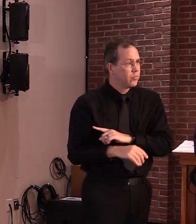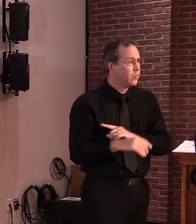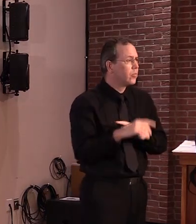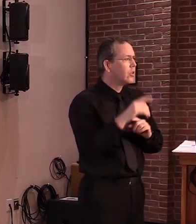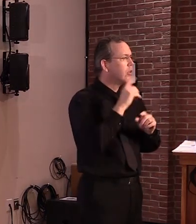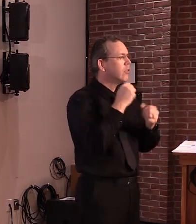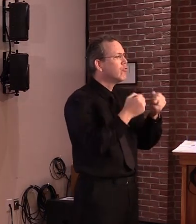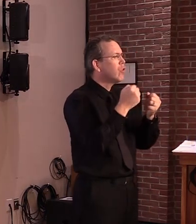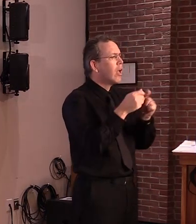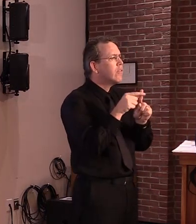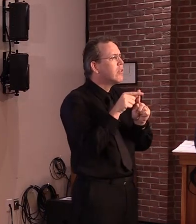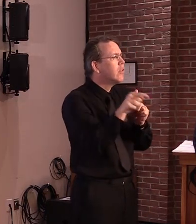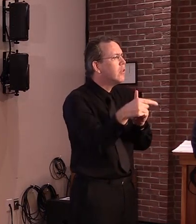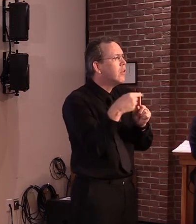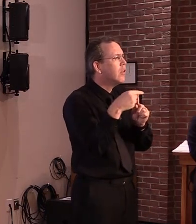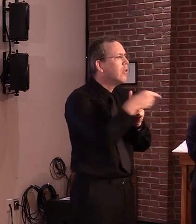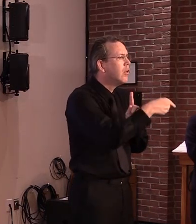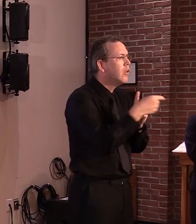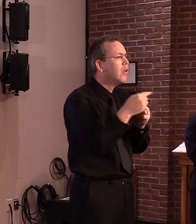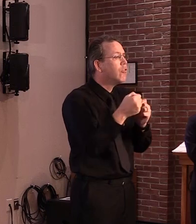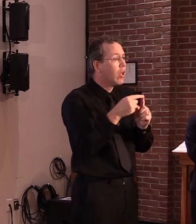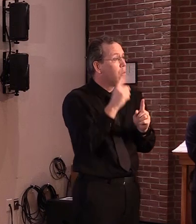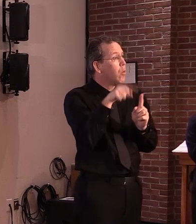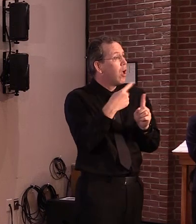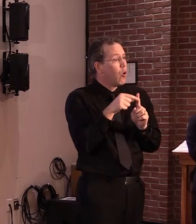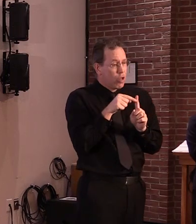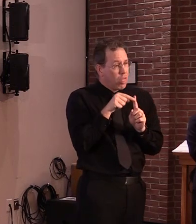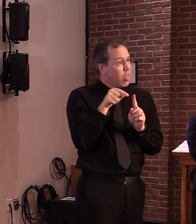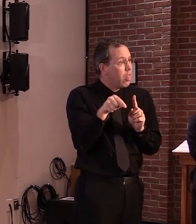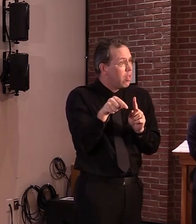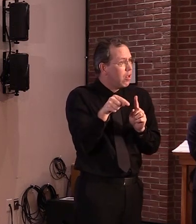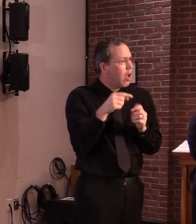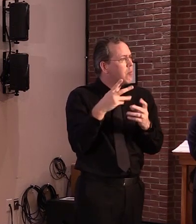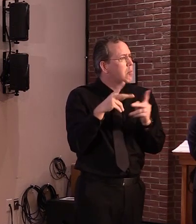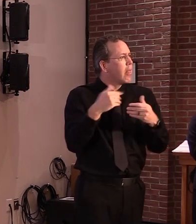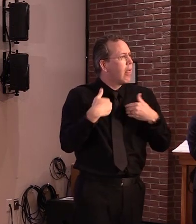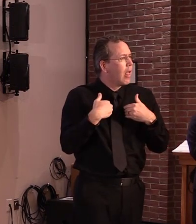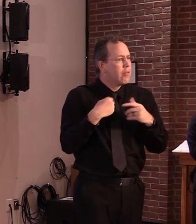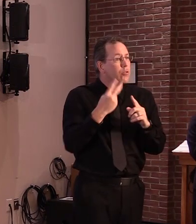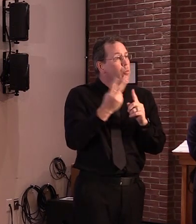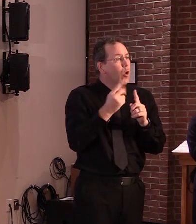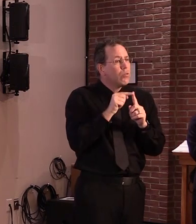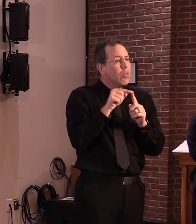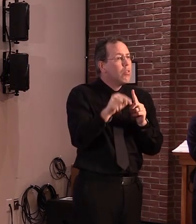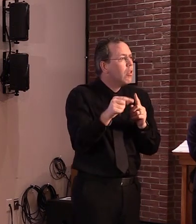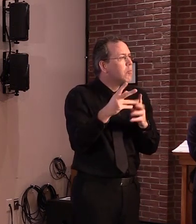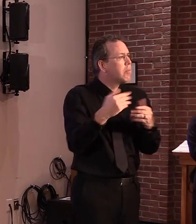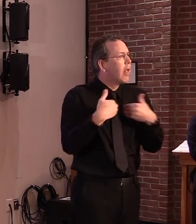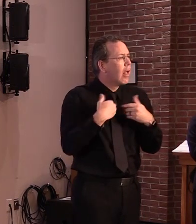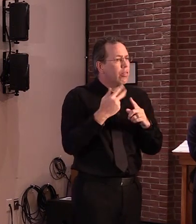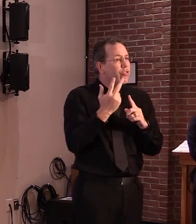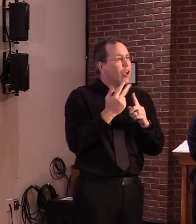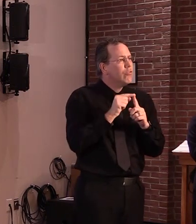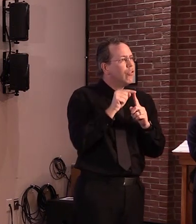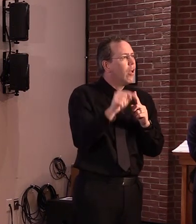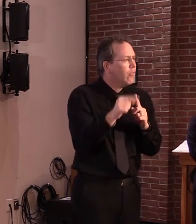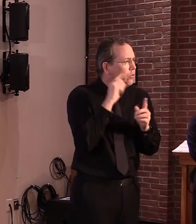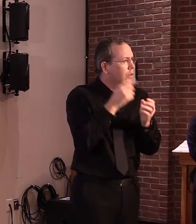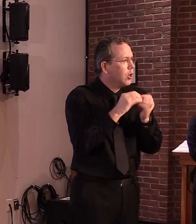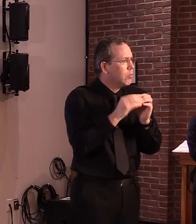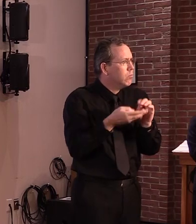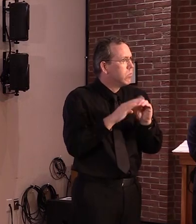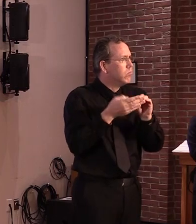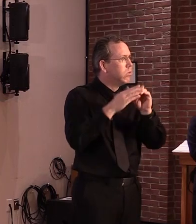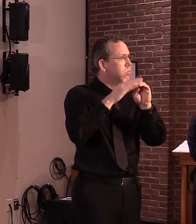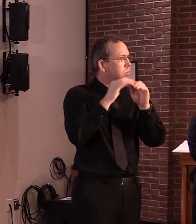states. We estimated the number of total and active cases that one would encounter from 5 different driving times from right